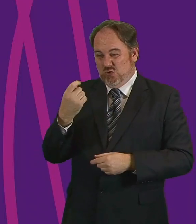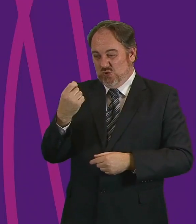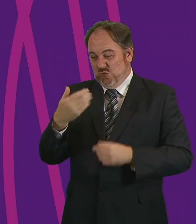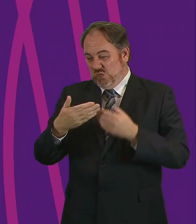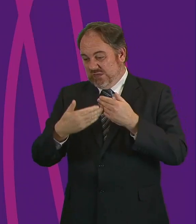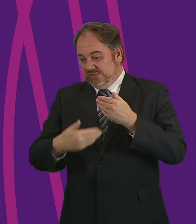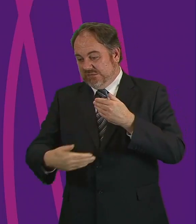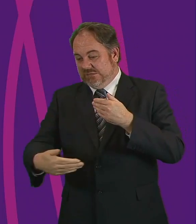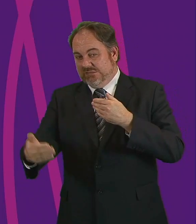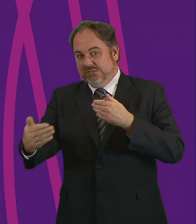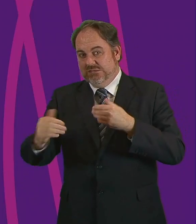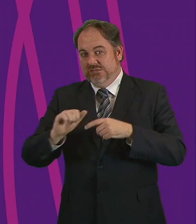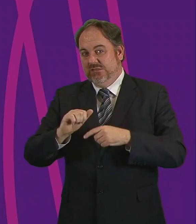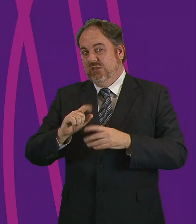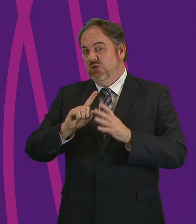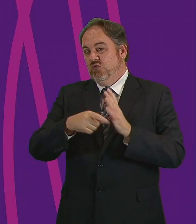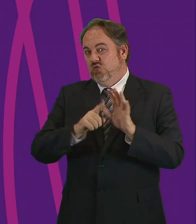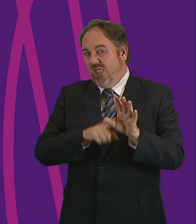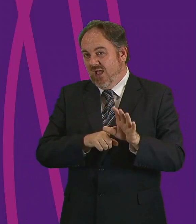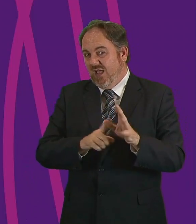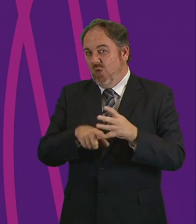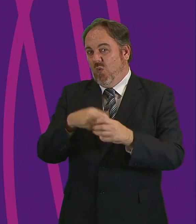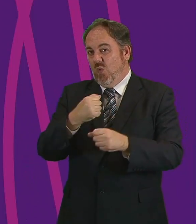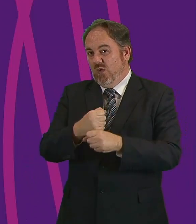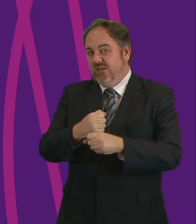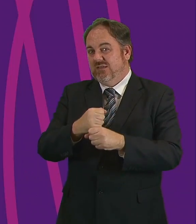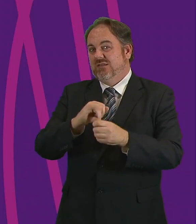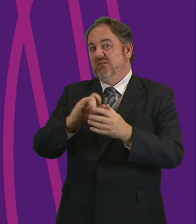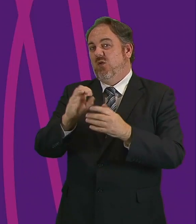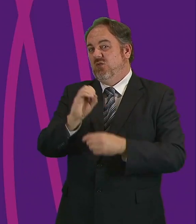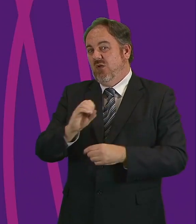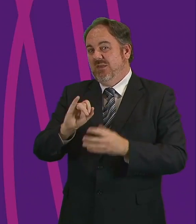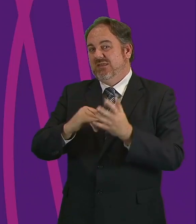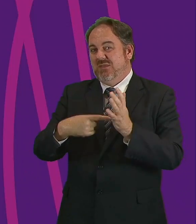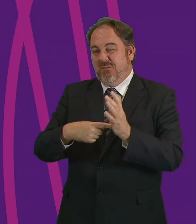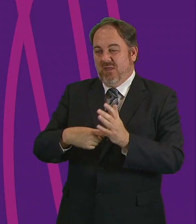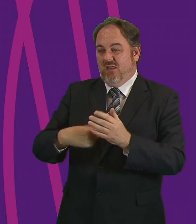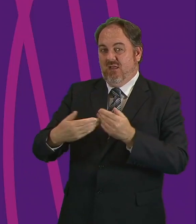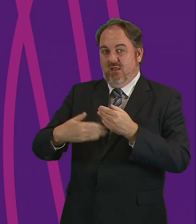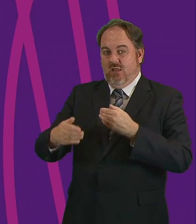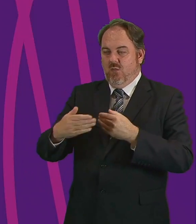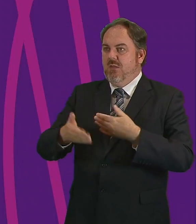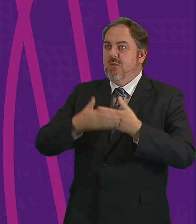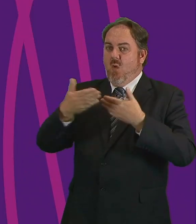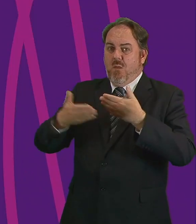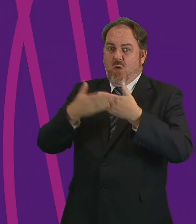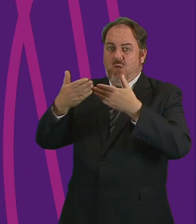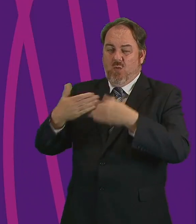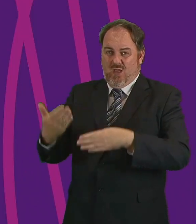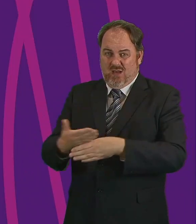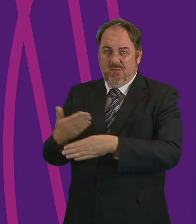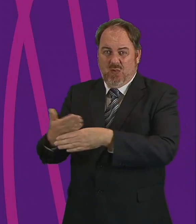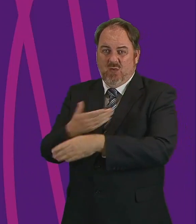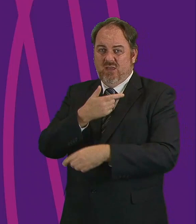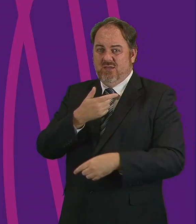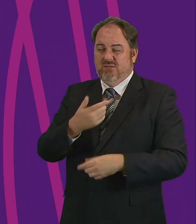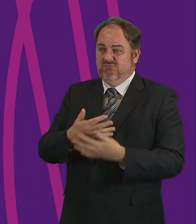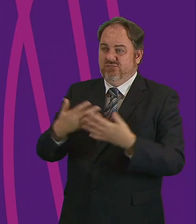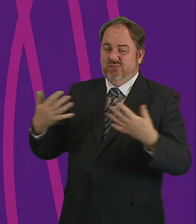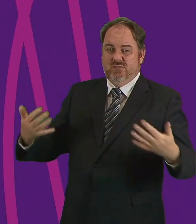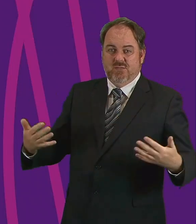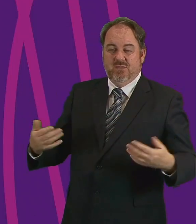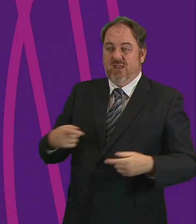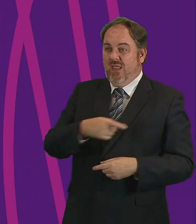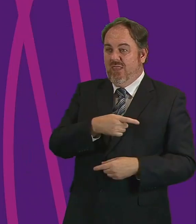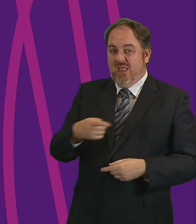the economic crisis will have bitten. Just those people alone will get £100 million